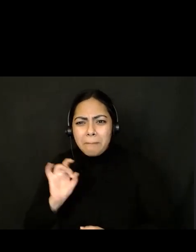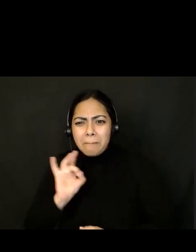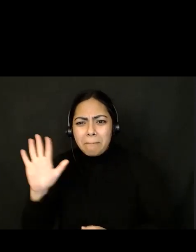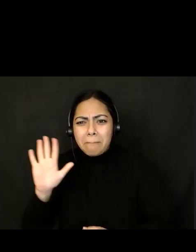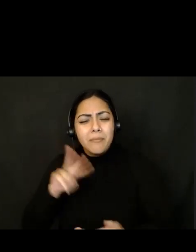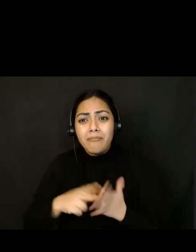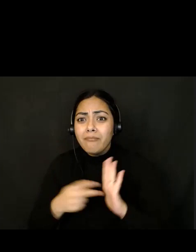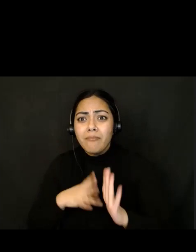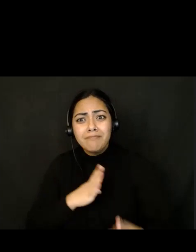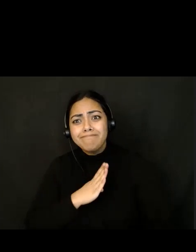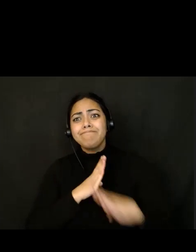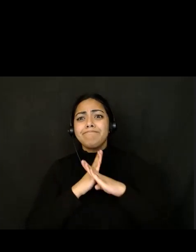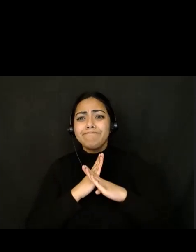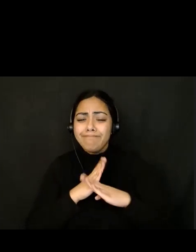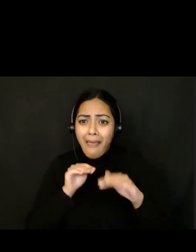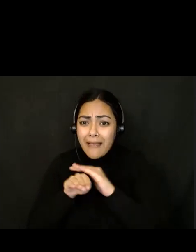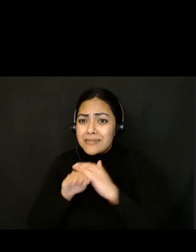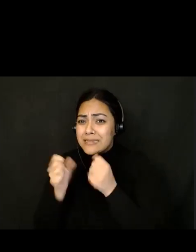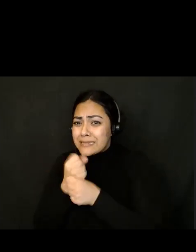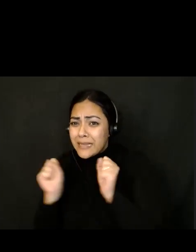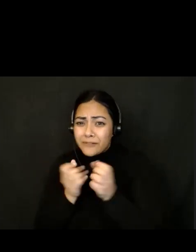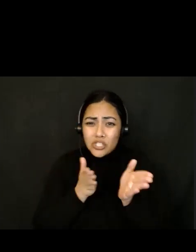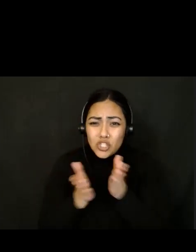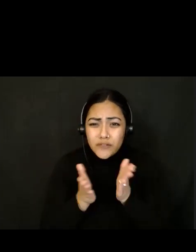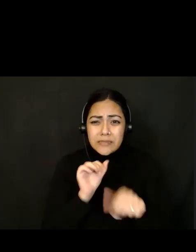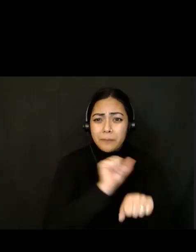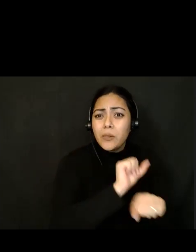access to safety, services, and employment.